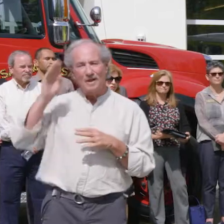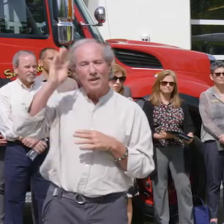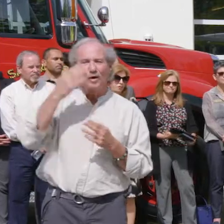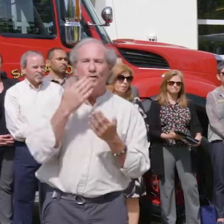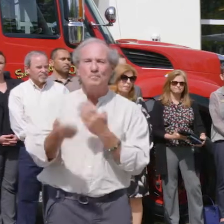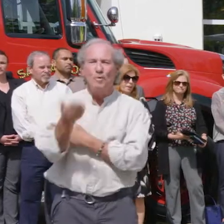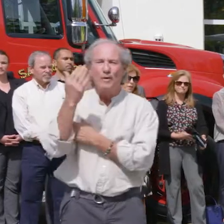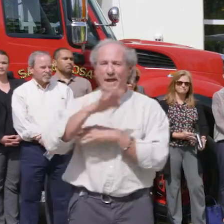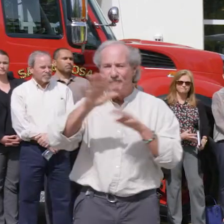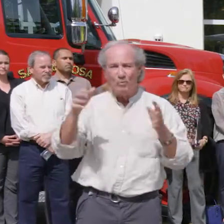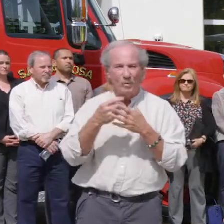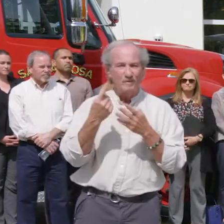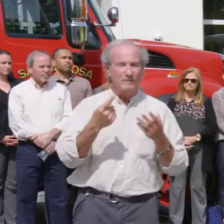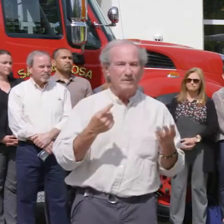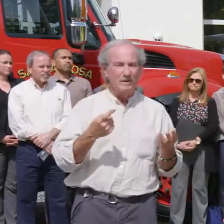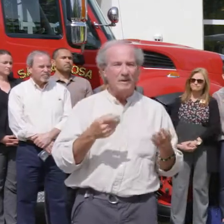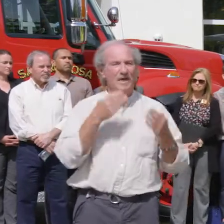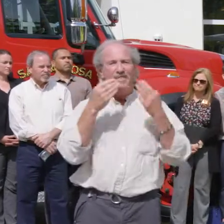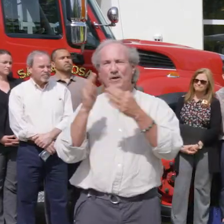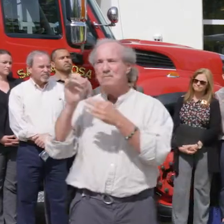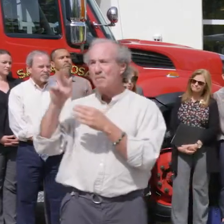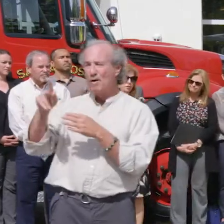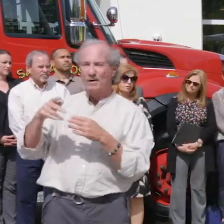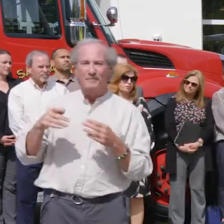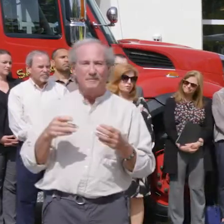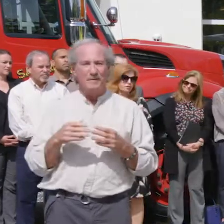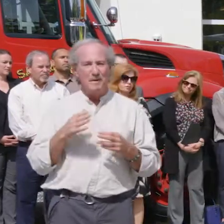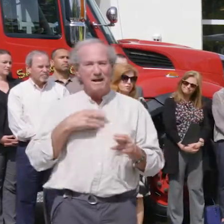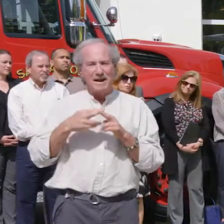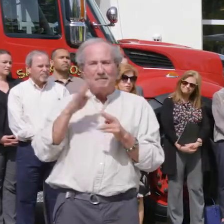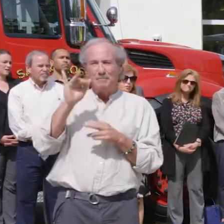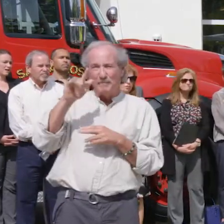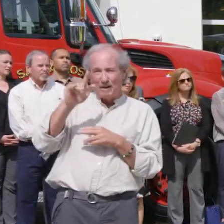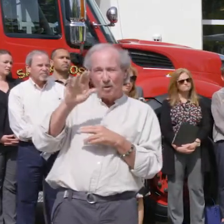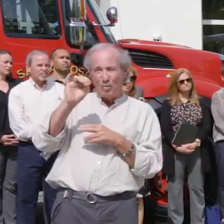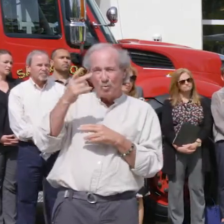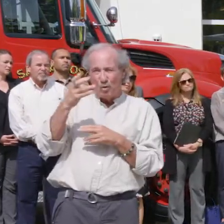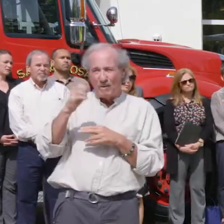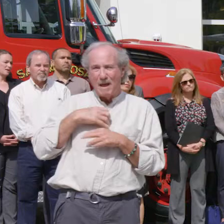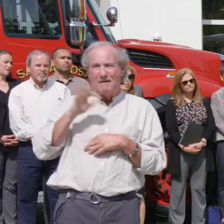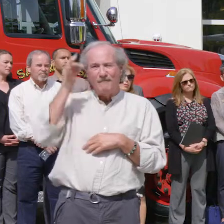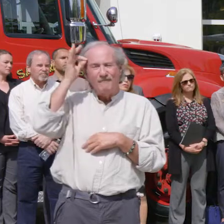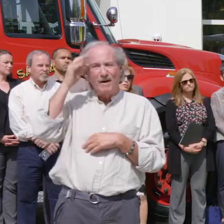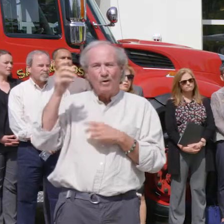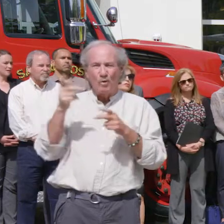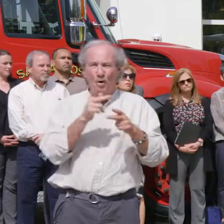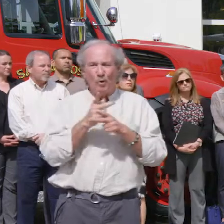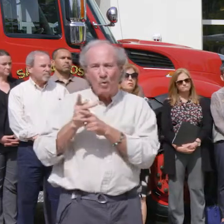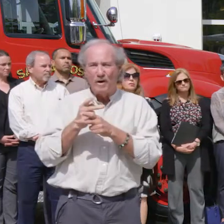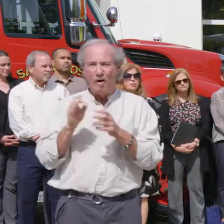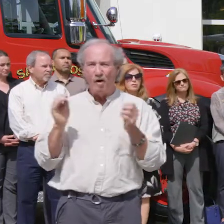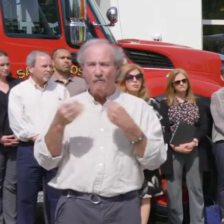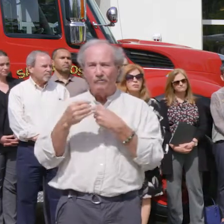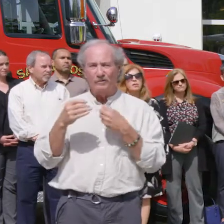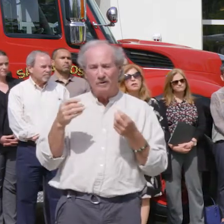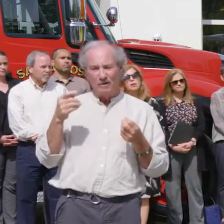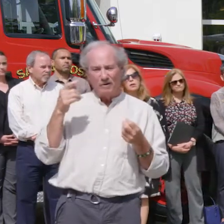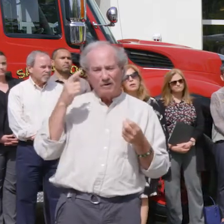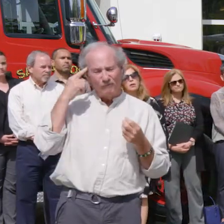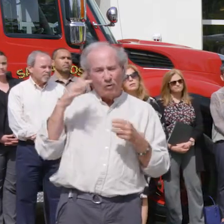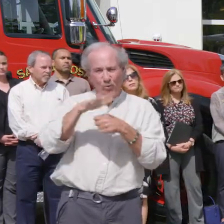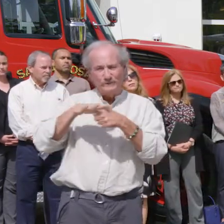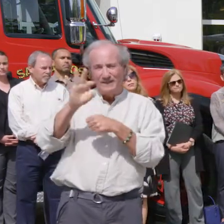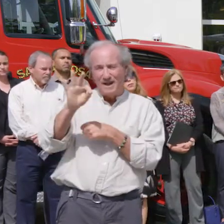Good morning, everybody, and thank you, Mark. My name is Bill Roach. I'm the Federal Coordinating Officer on this event out of